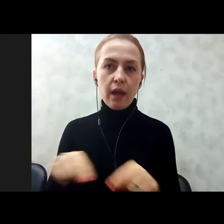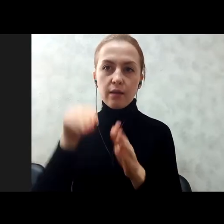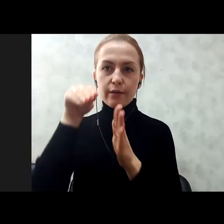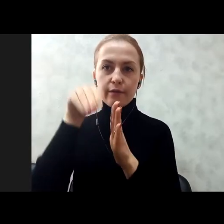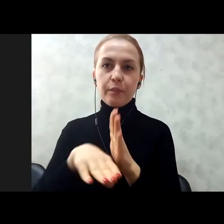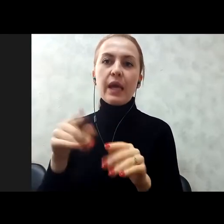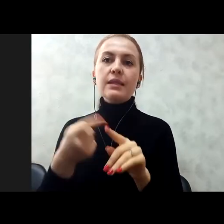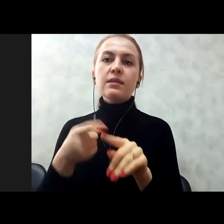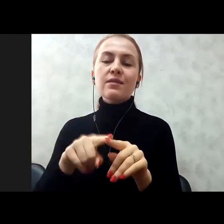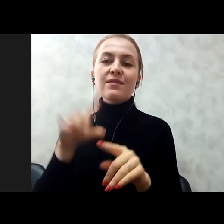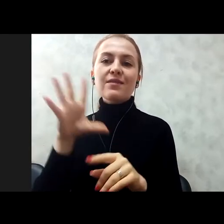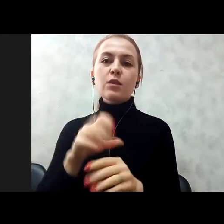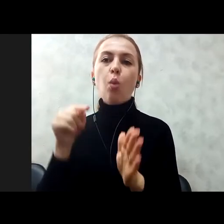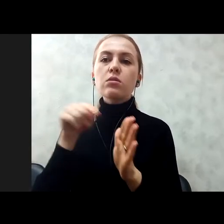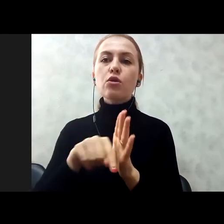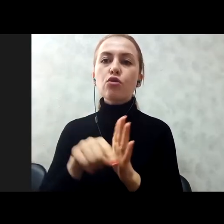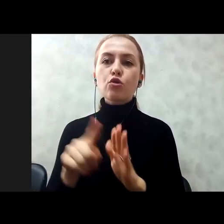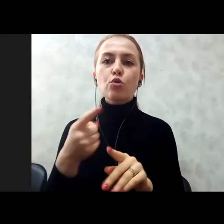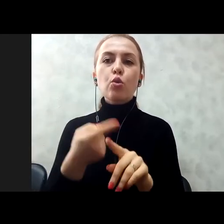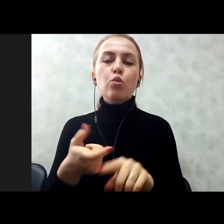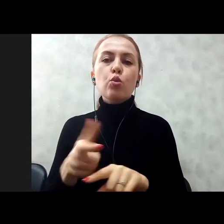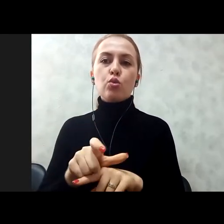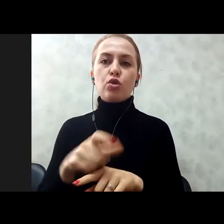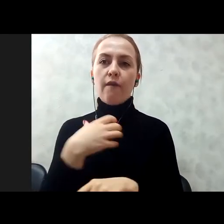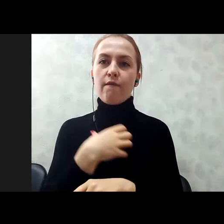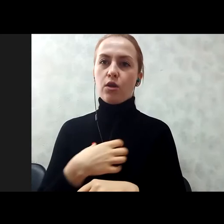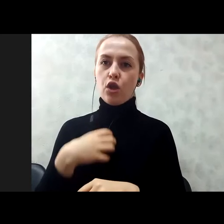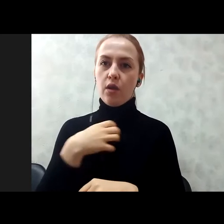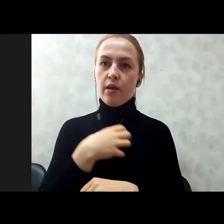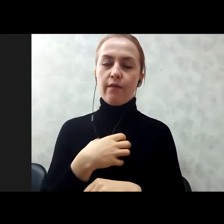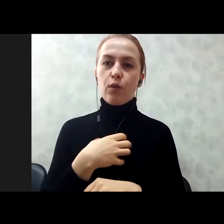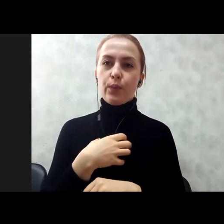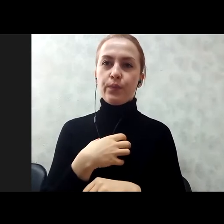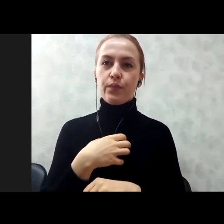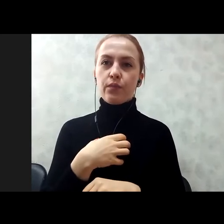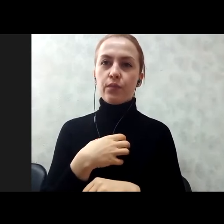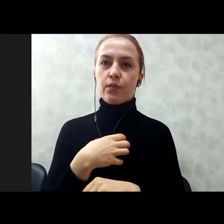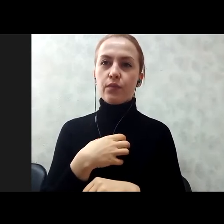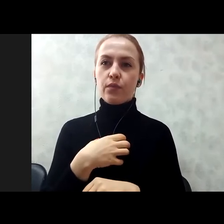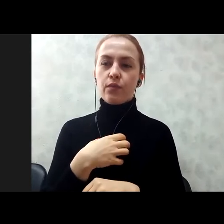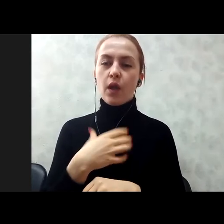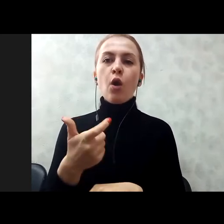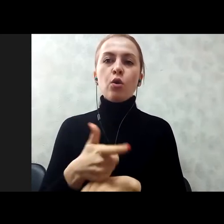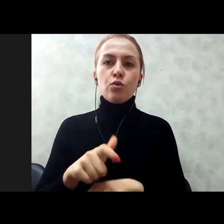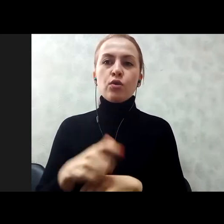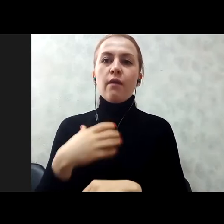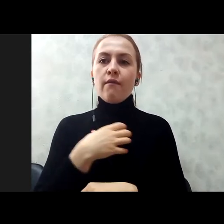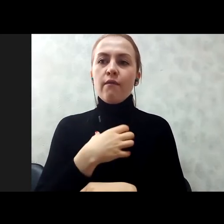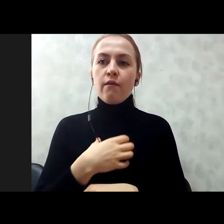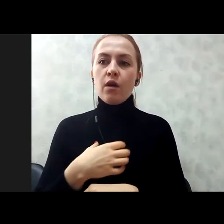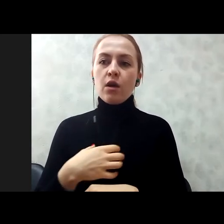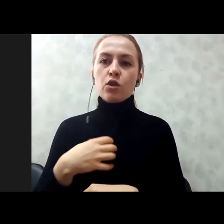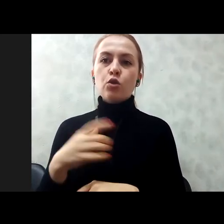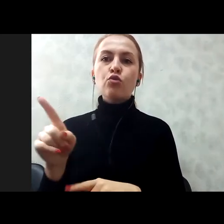international observers. And probably most important, without any sign of the election itself leading to more people